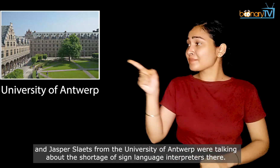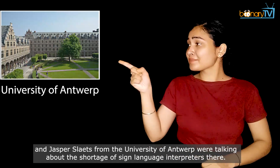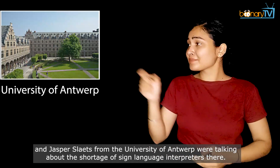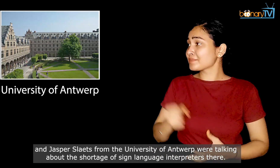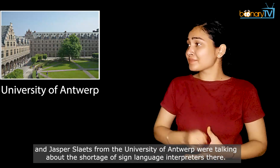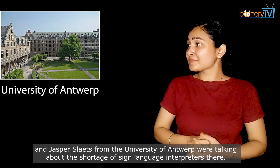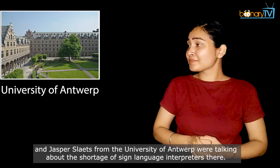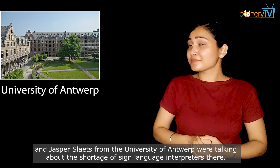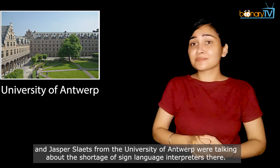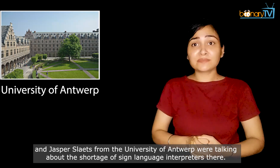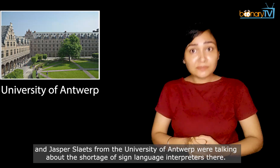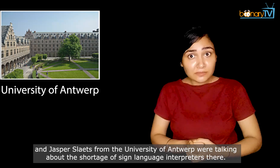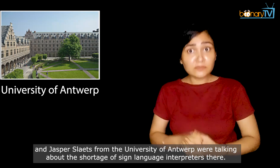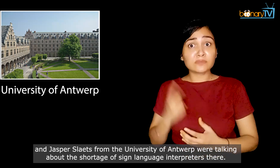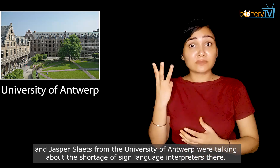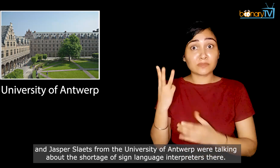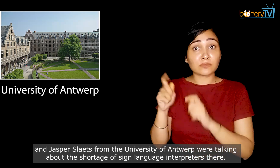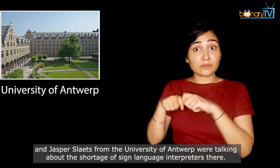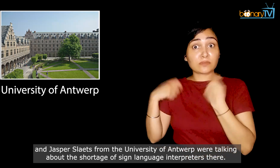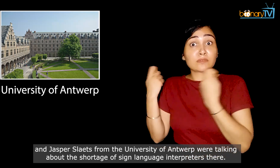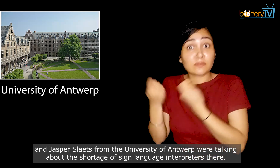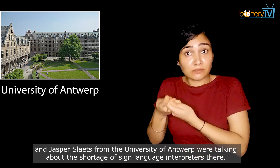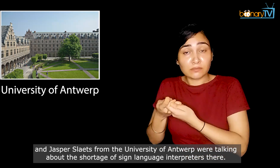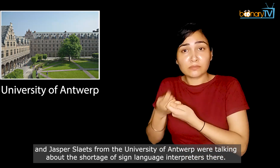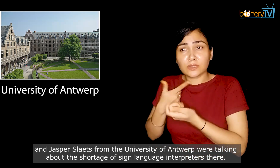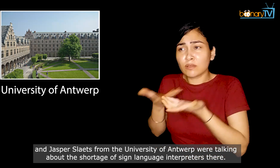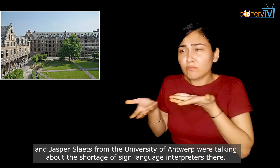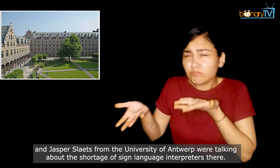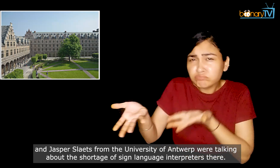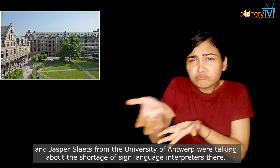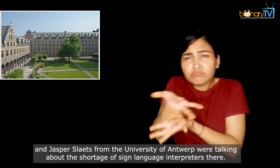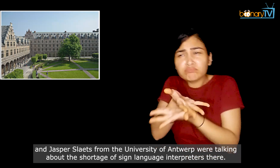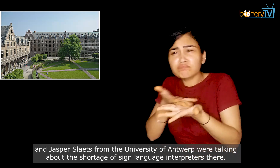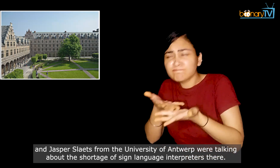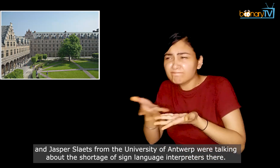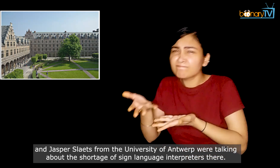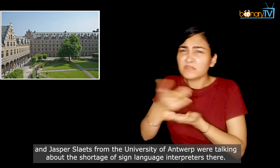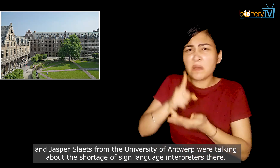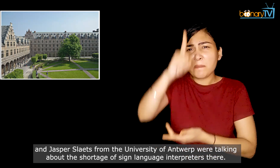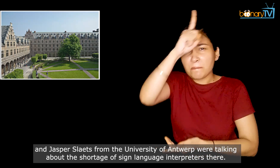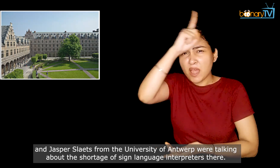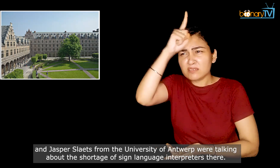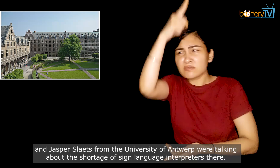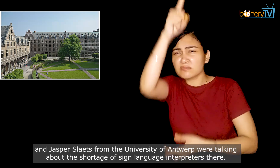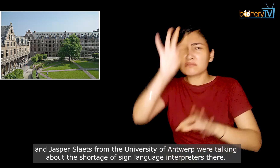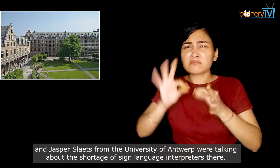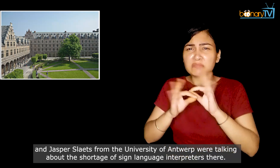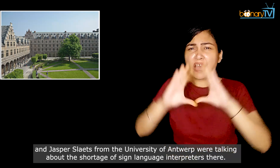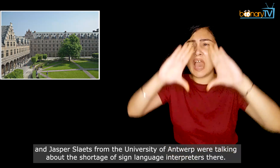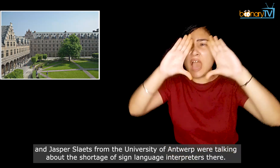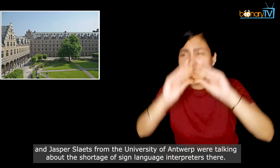Slaets from the University of Antwerp were talking about the shortage of sign language interpreters